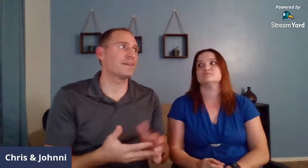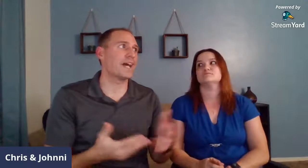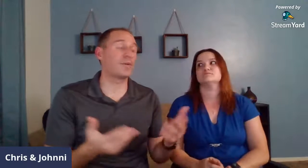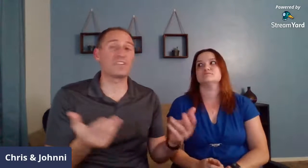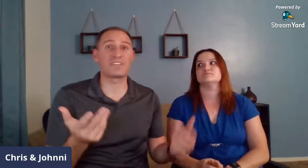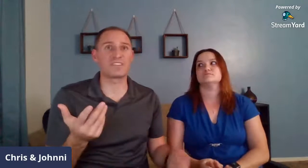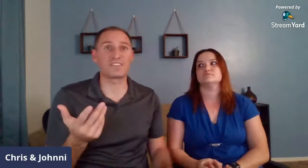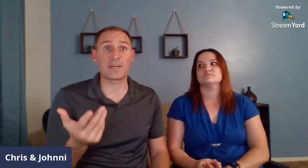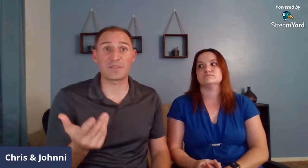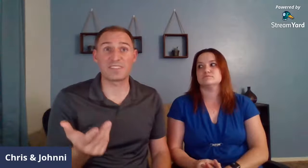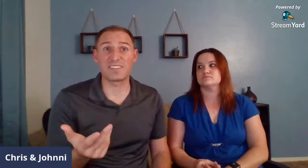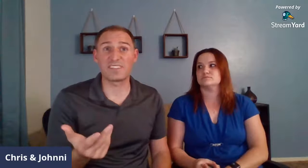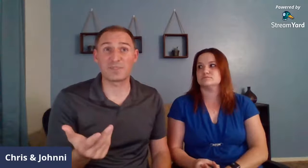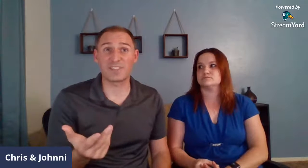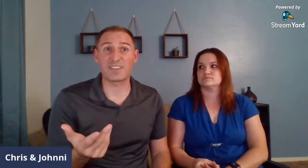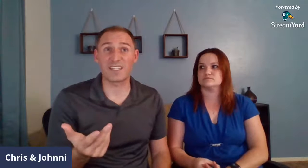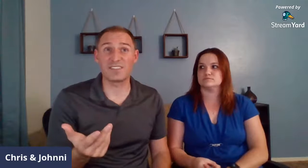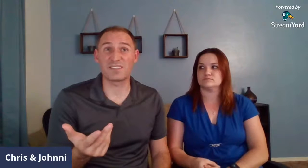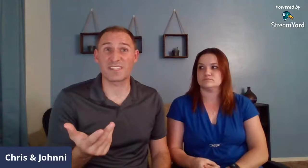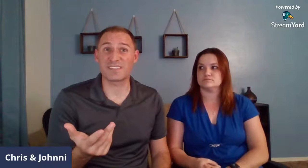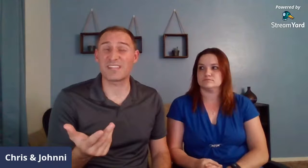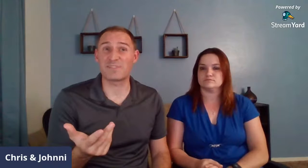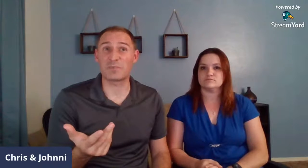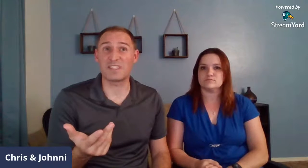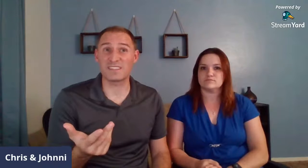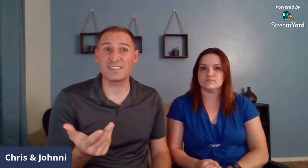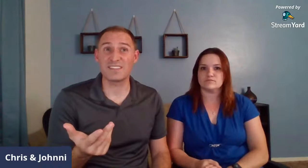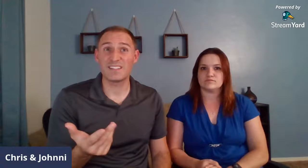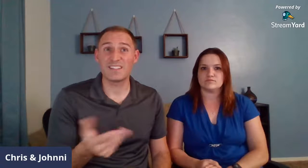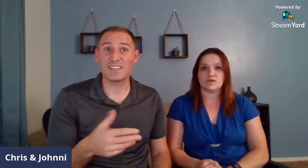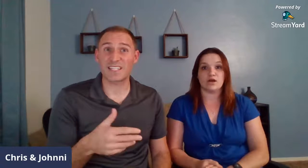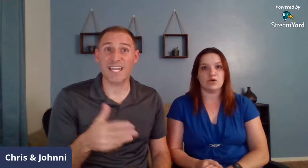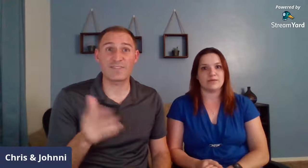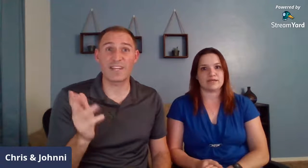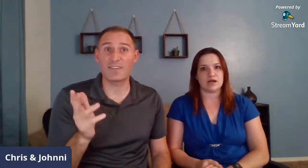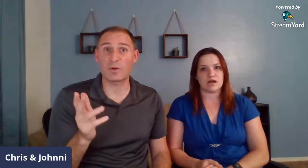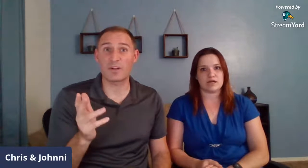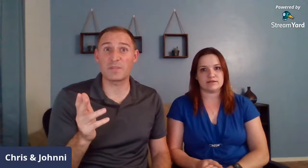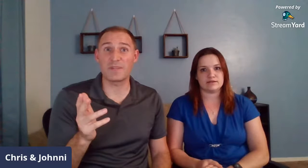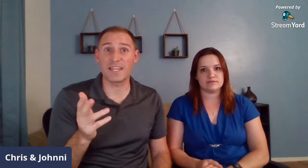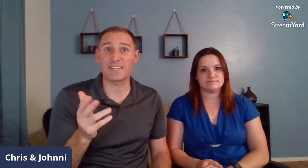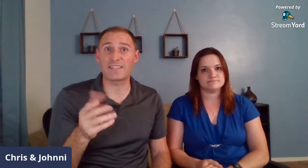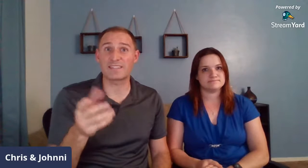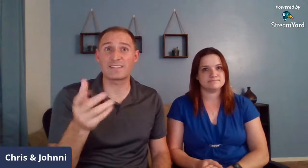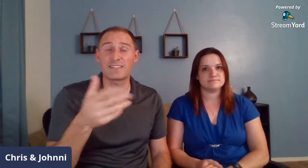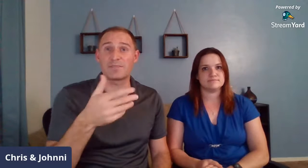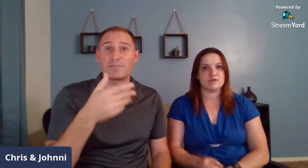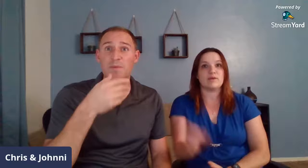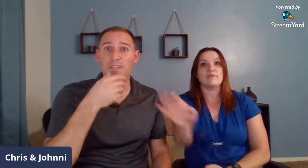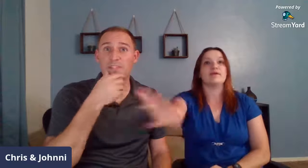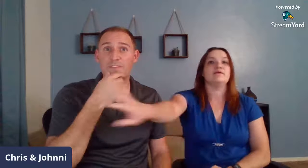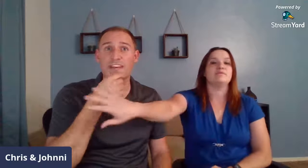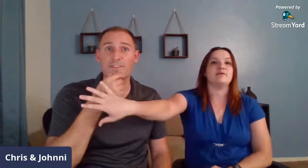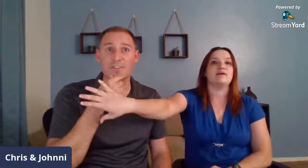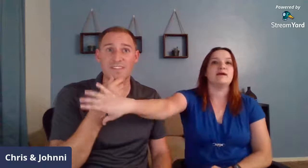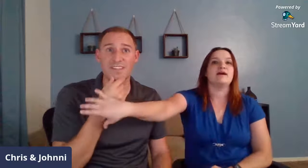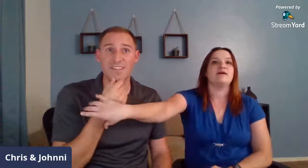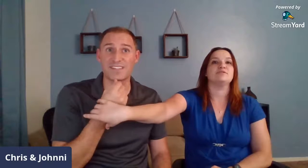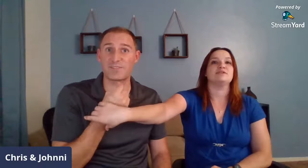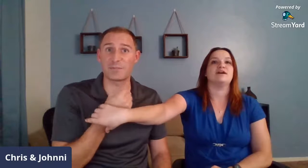I always use this example because it's the easiest one to think of. It's like the sign for pizza. Like Oh my everyone on the God. planet, like maybe Wait, you have wait. learned the Hold sign on. for I